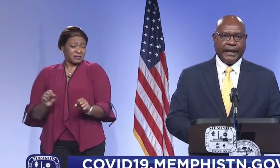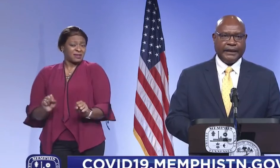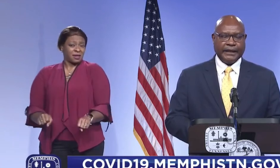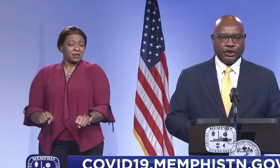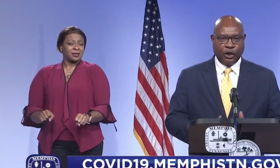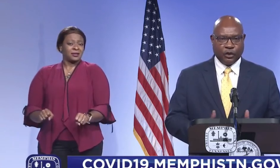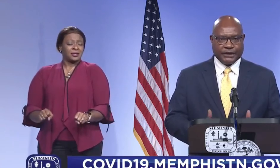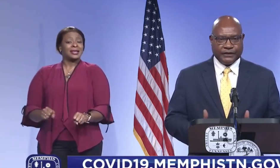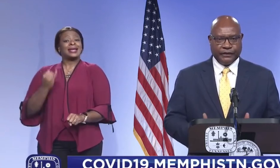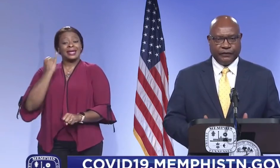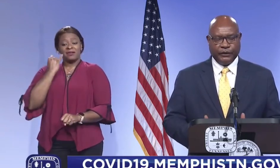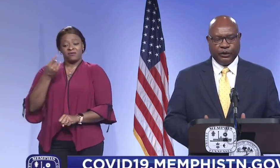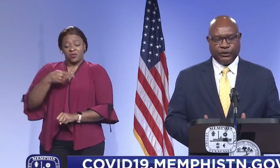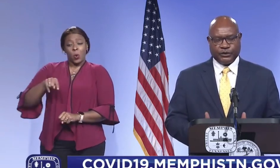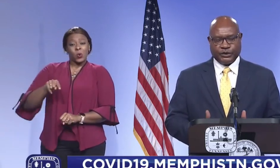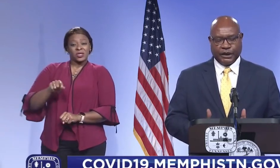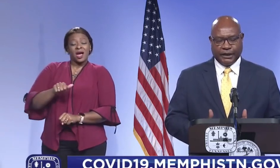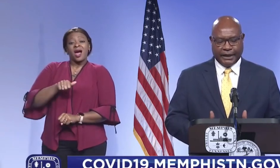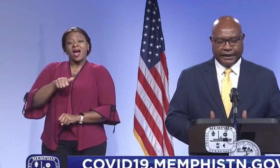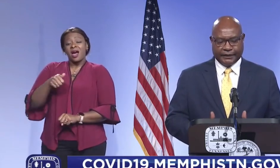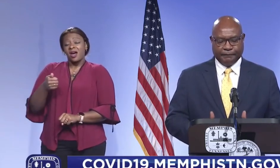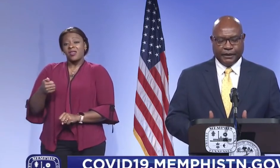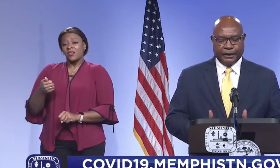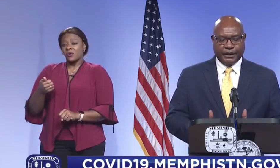And as long as those